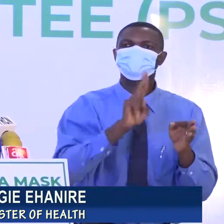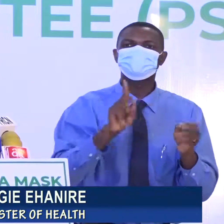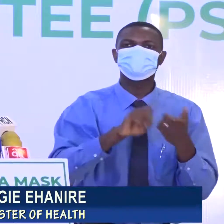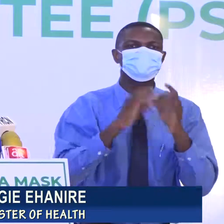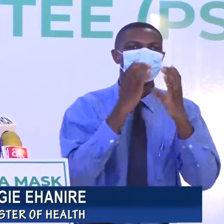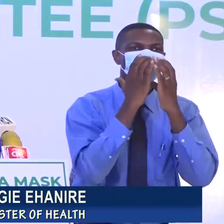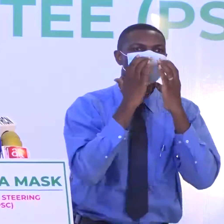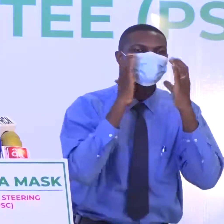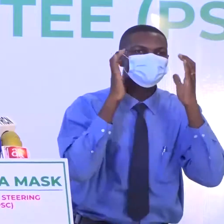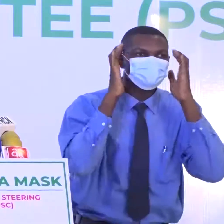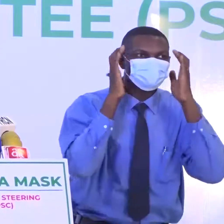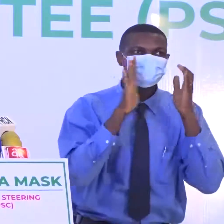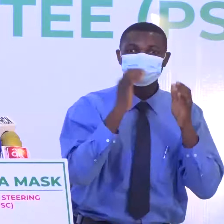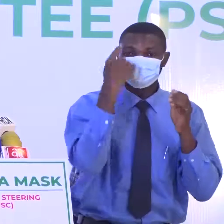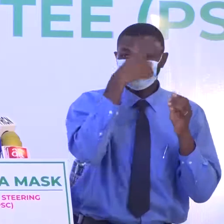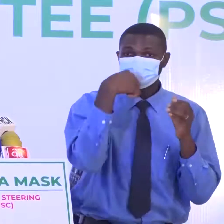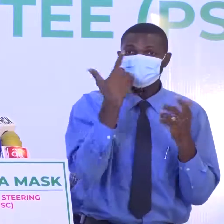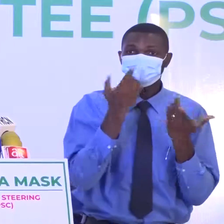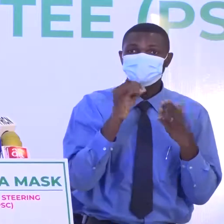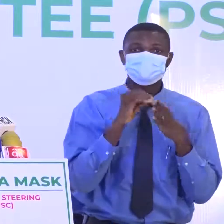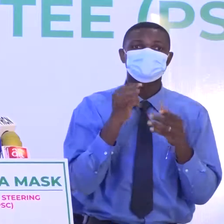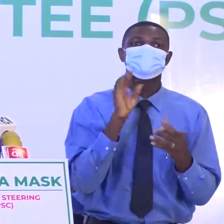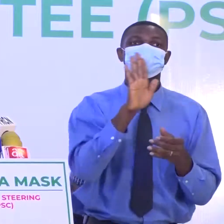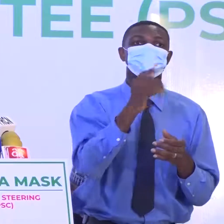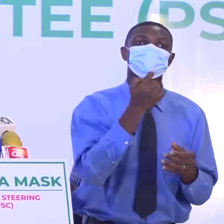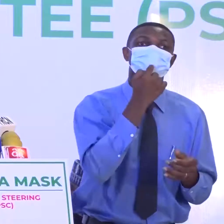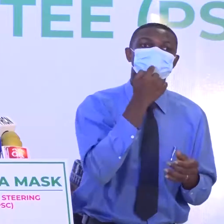is your mouth or your nose.